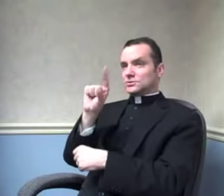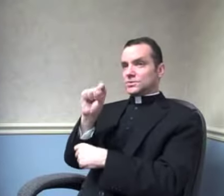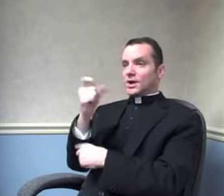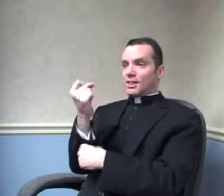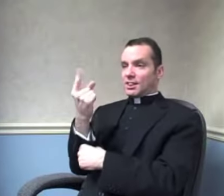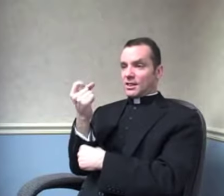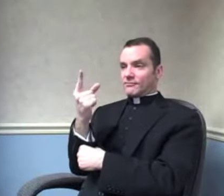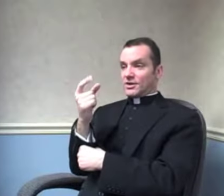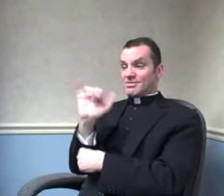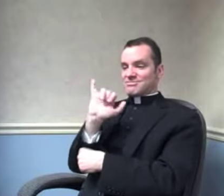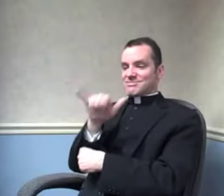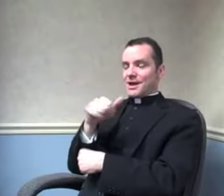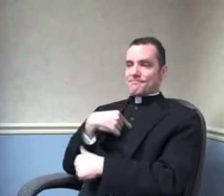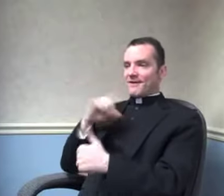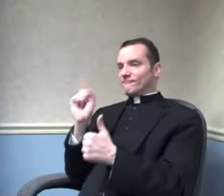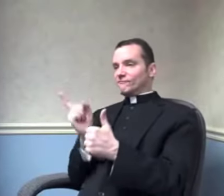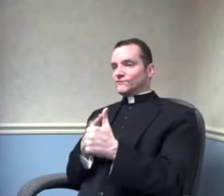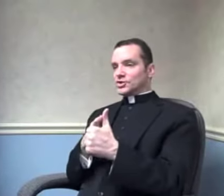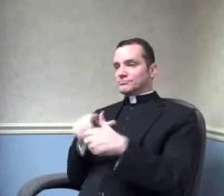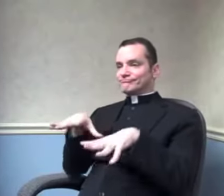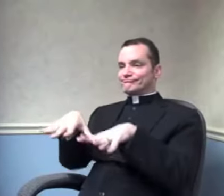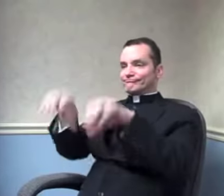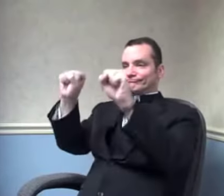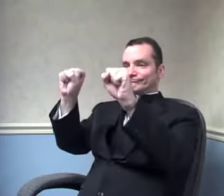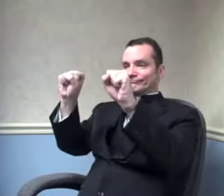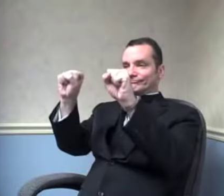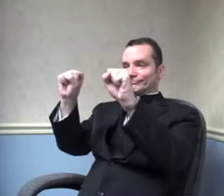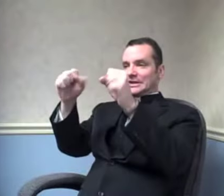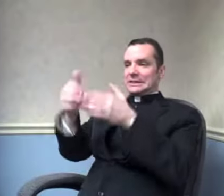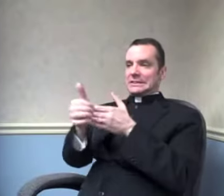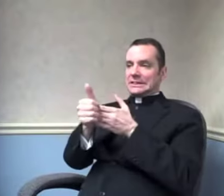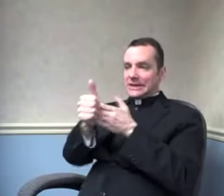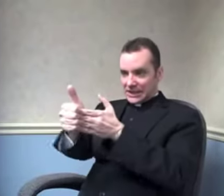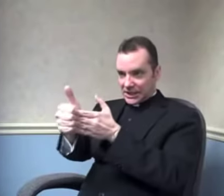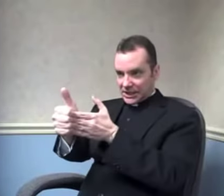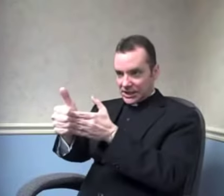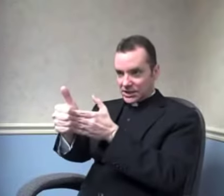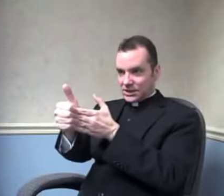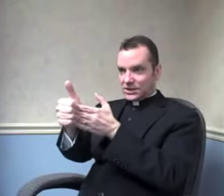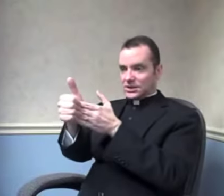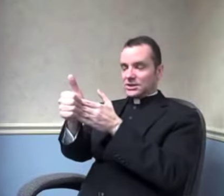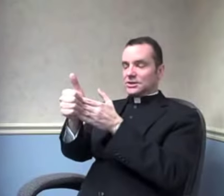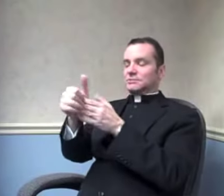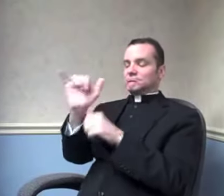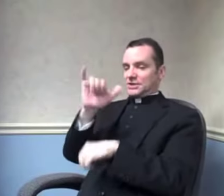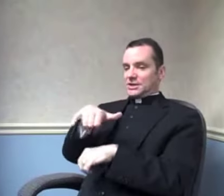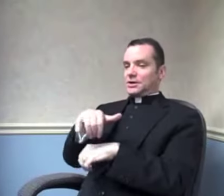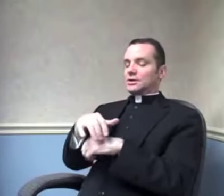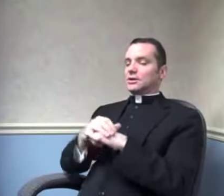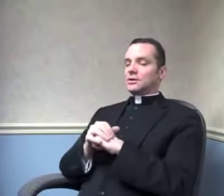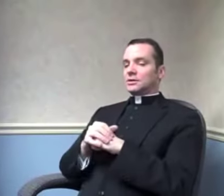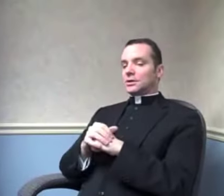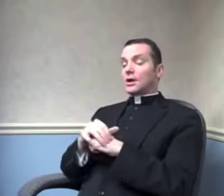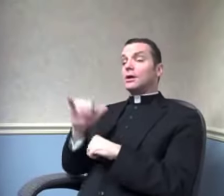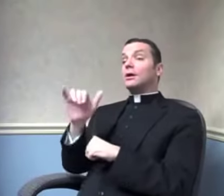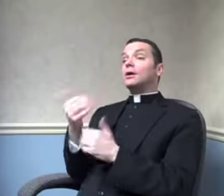and that was in 2011. And that was the first time I actually hosted and led a group.